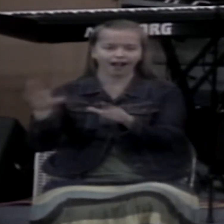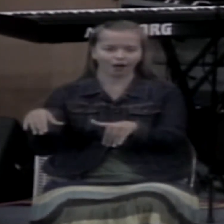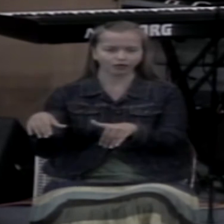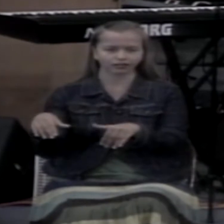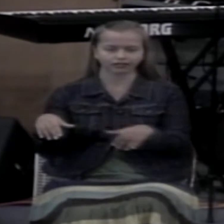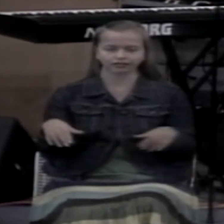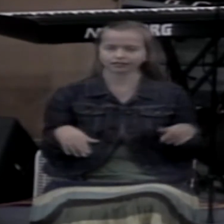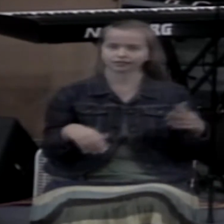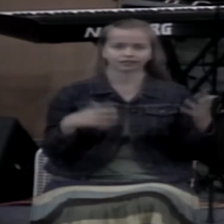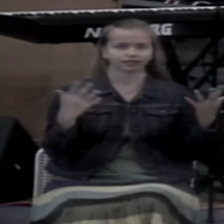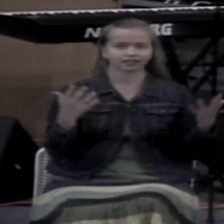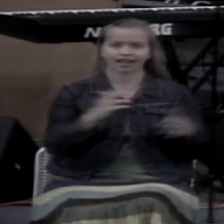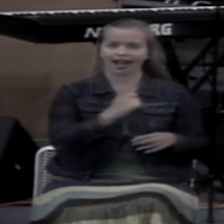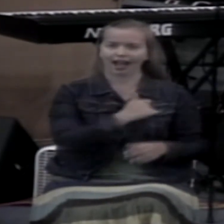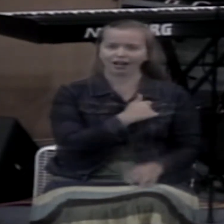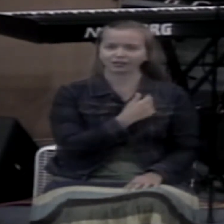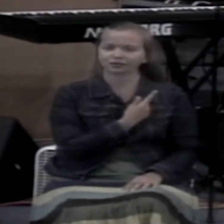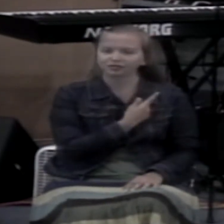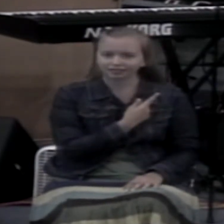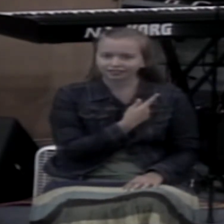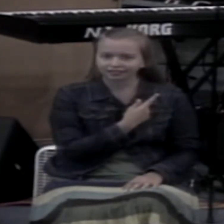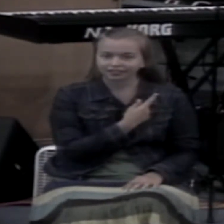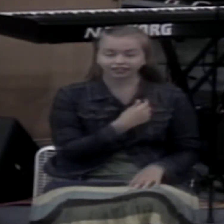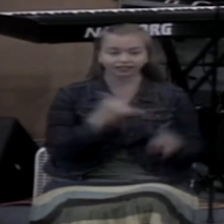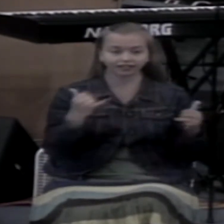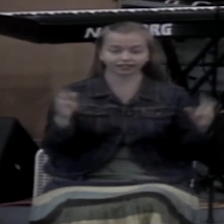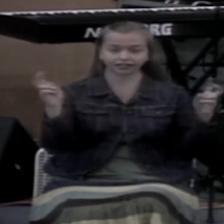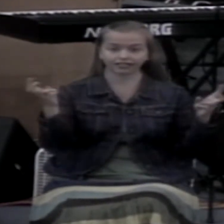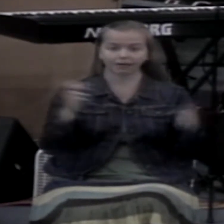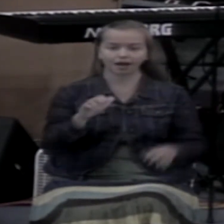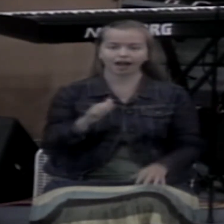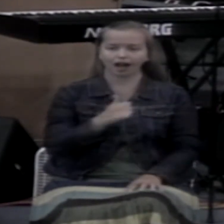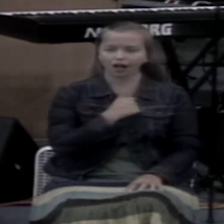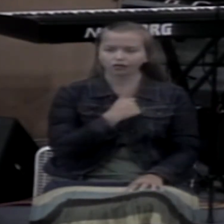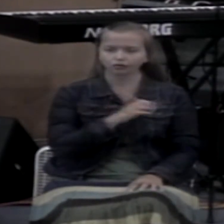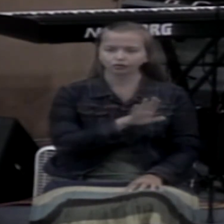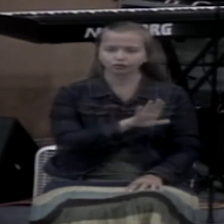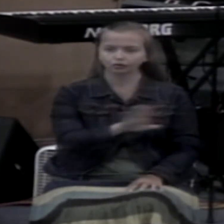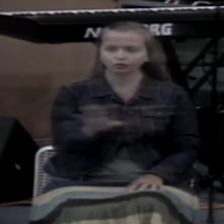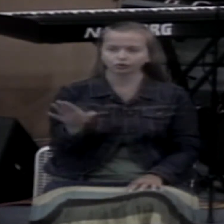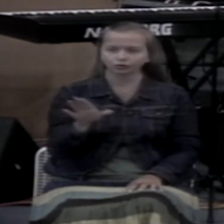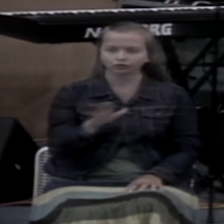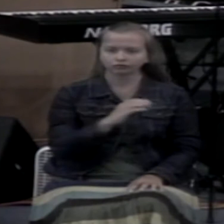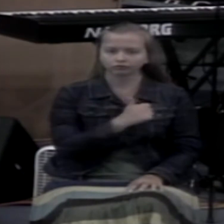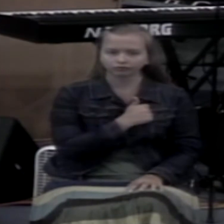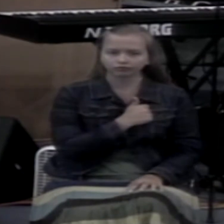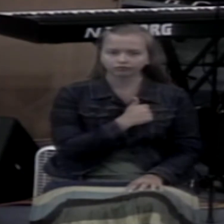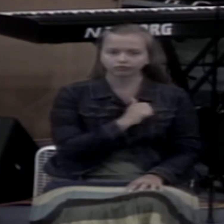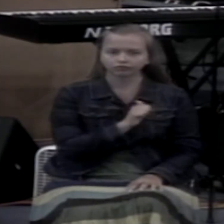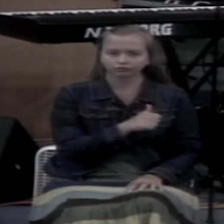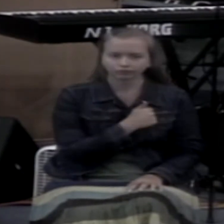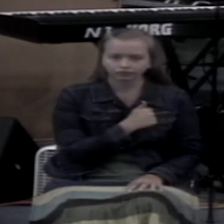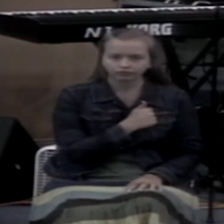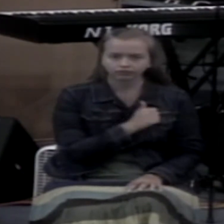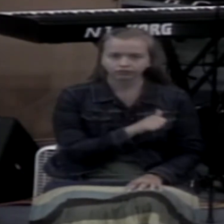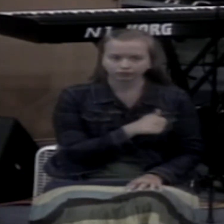speak today on the subject attitude, attitude, attitude.